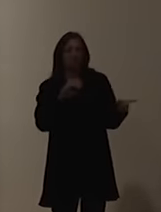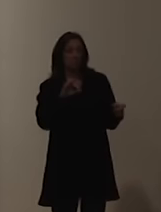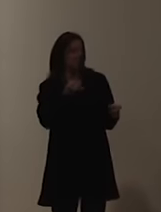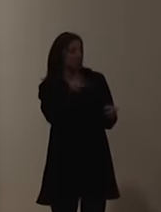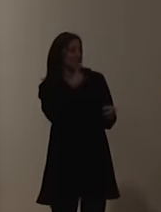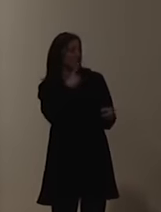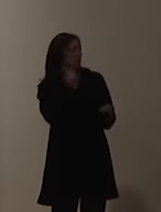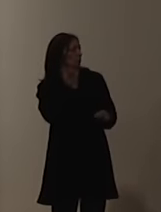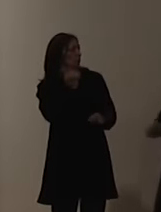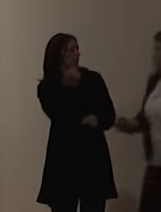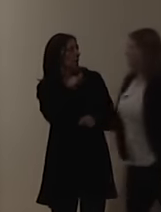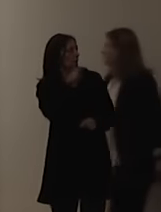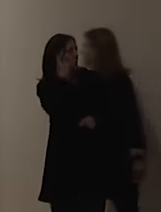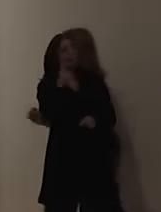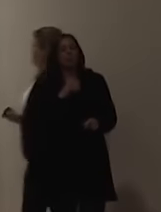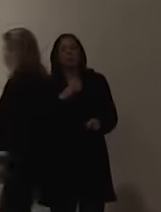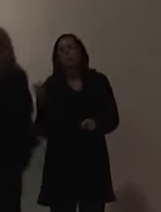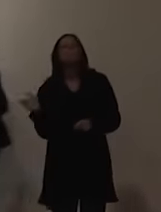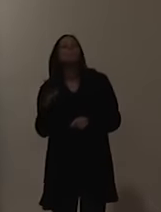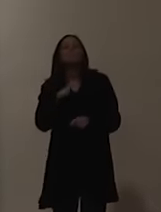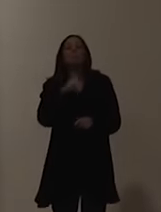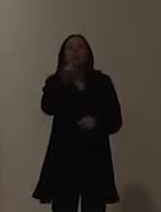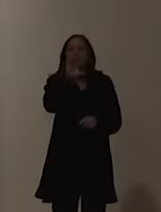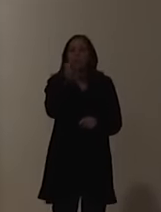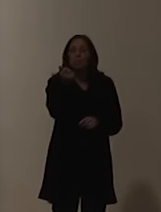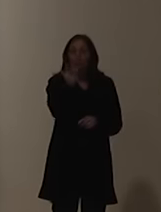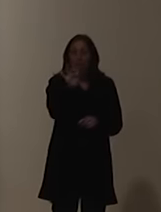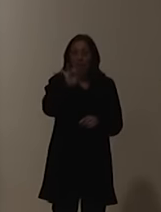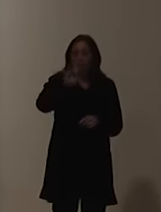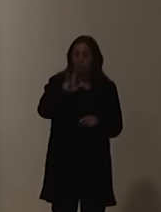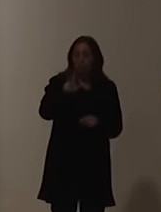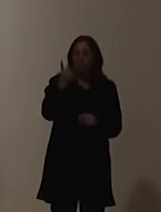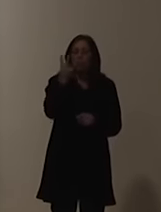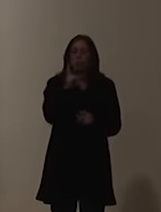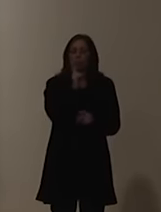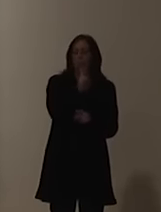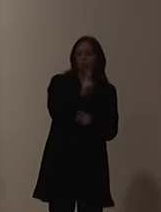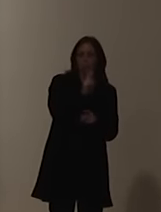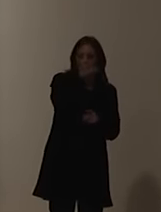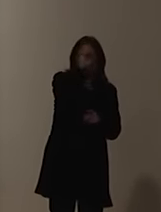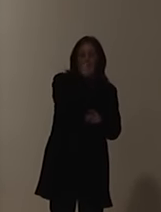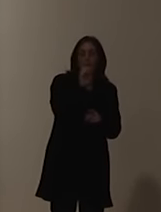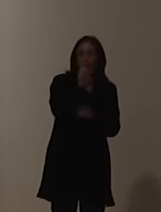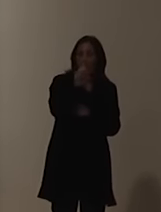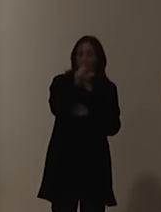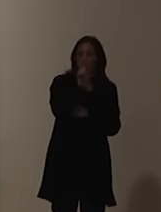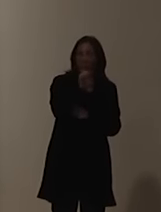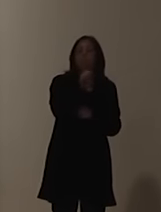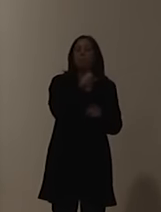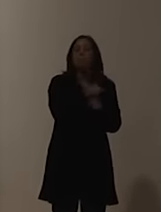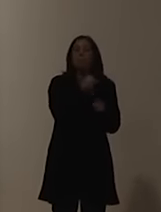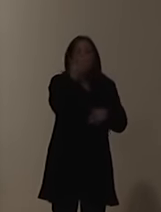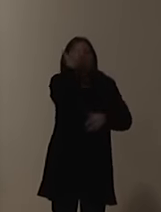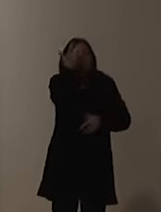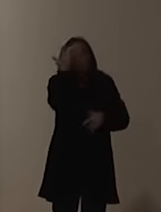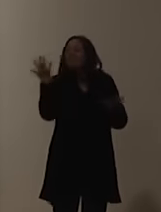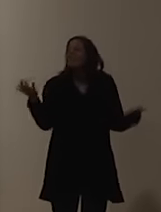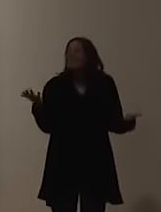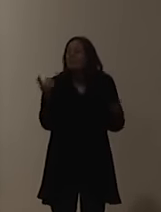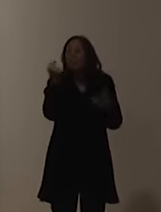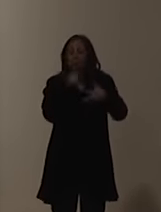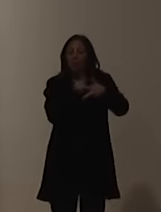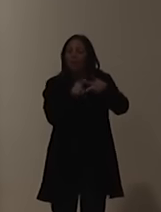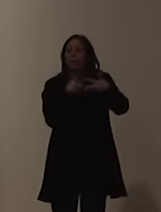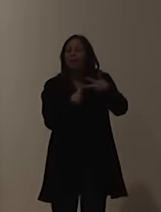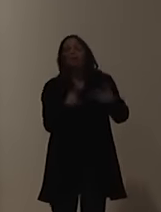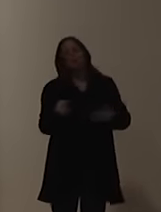In December of 1983, a two-year-old kid, his name's Emil, falls ill with, guess what? Fever, diarrhea,